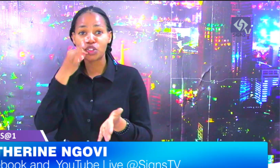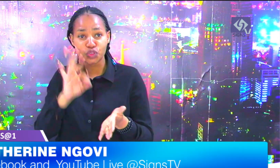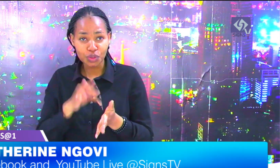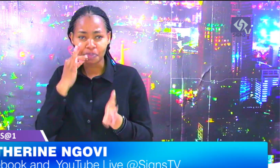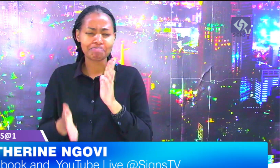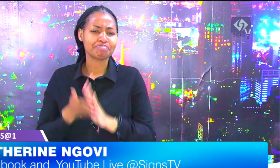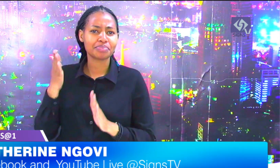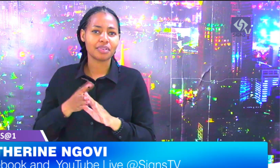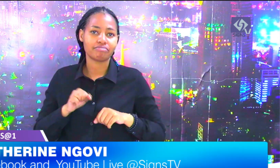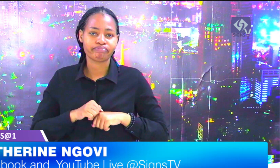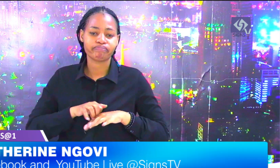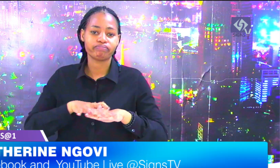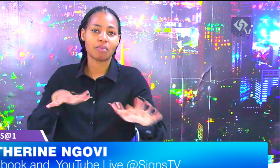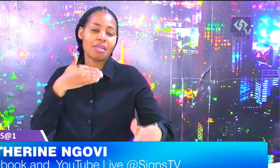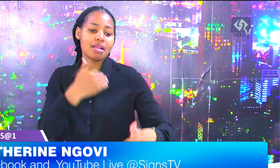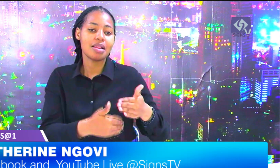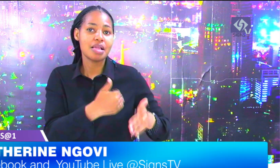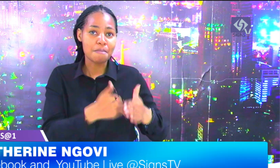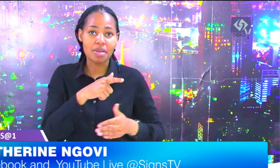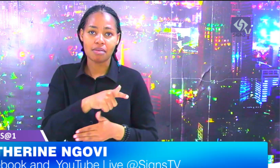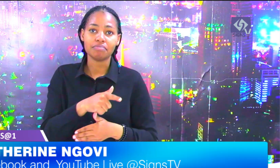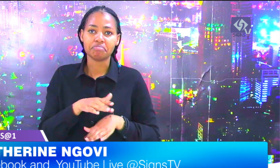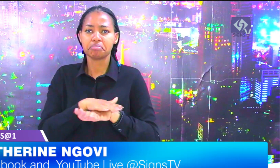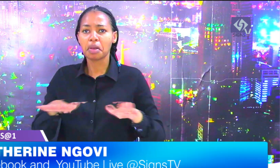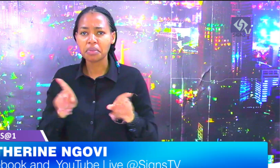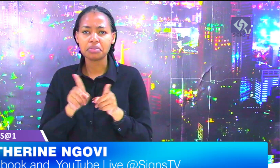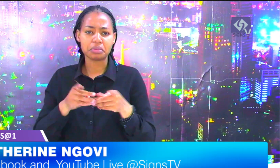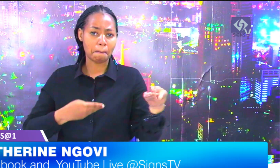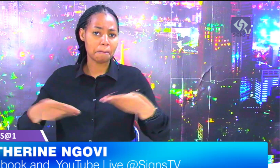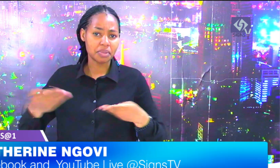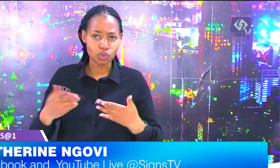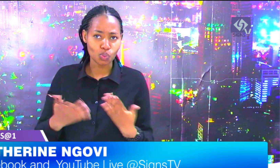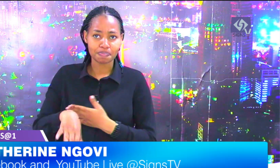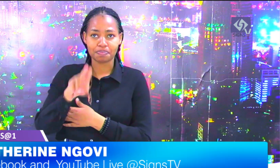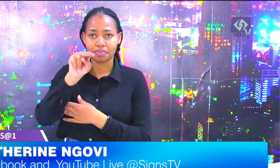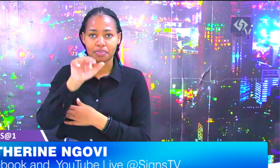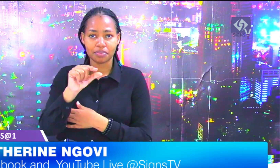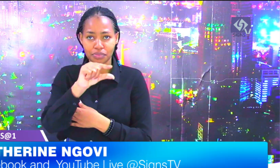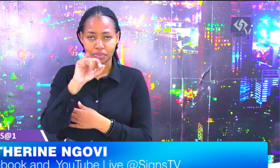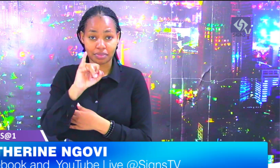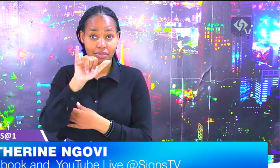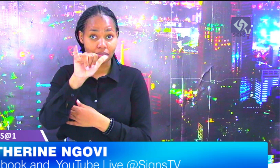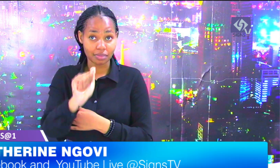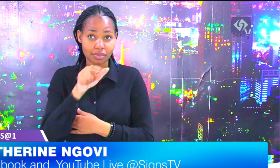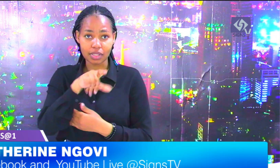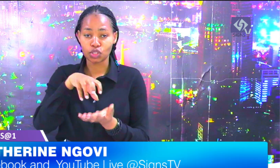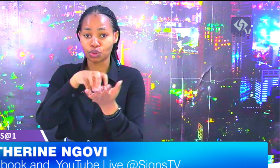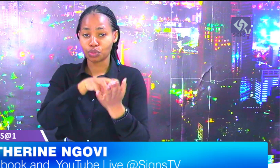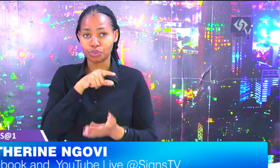According to the residents, the fire started at around 11 a.m. and their efforts to contain it were curtailed by